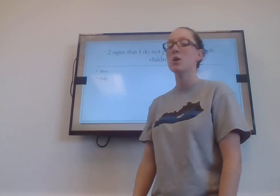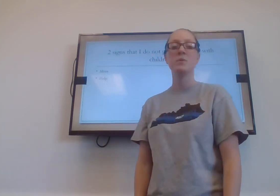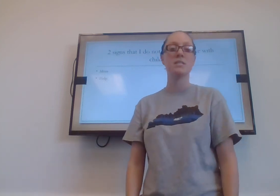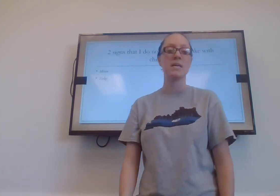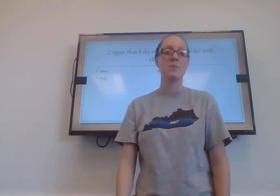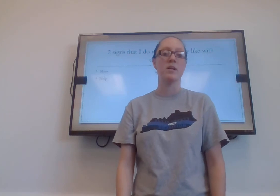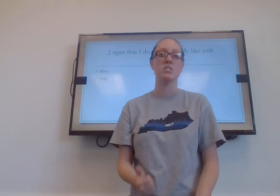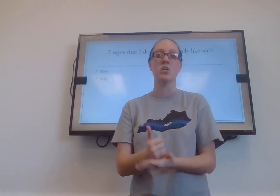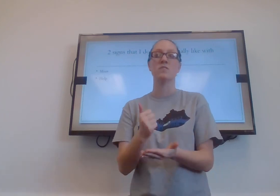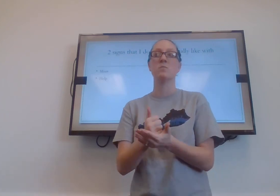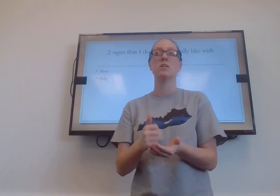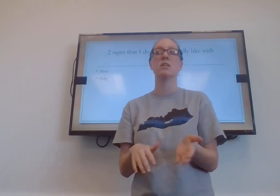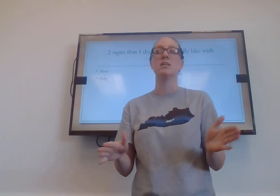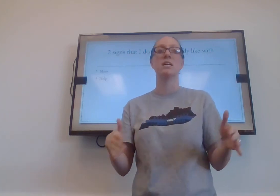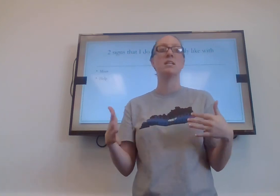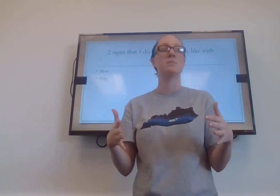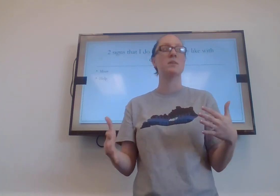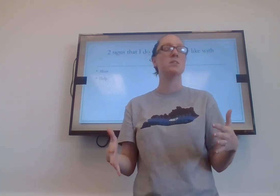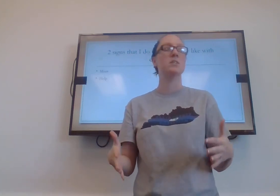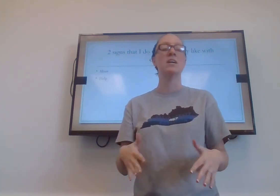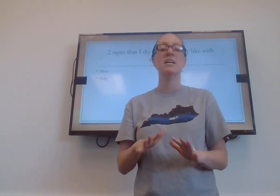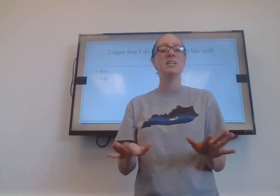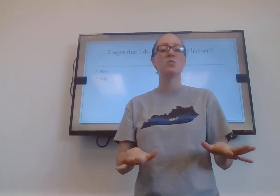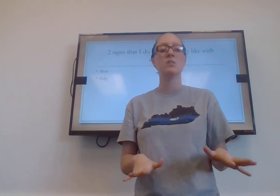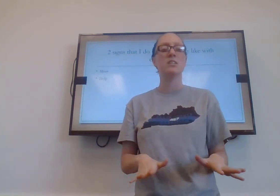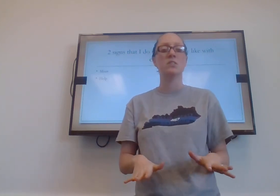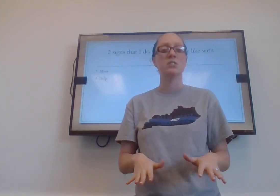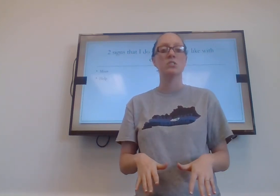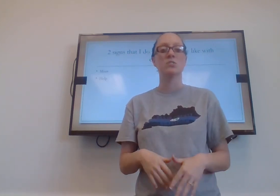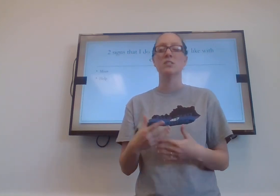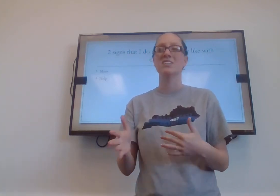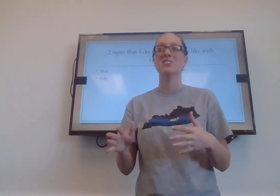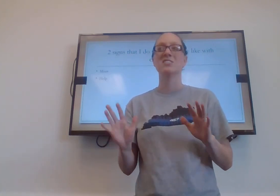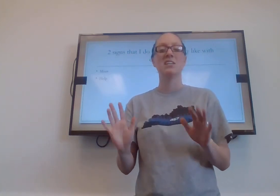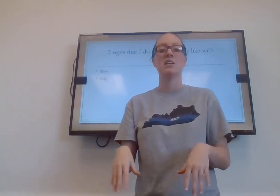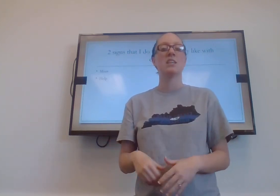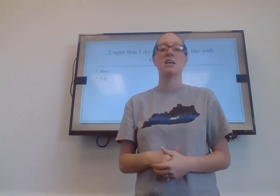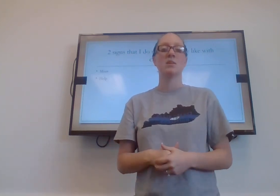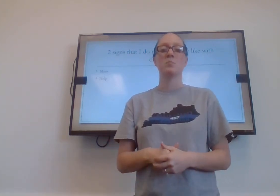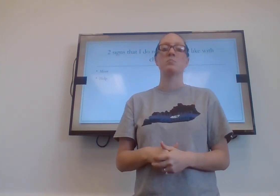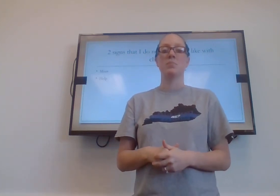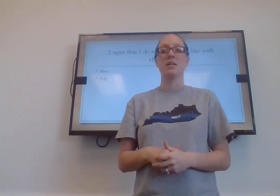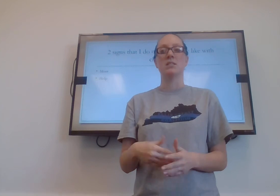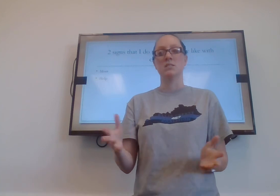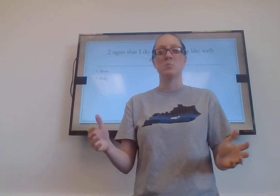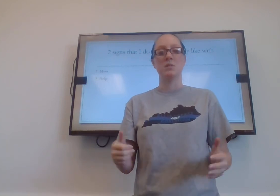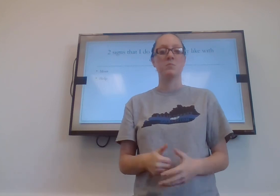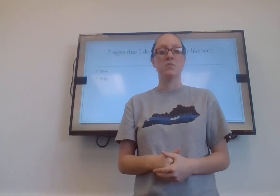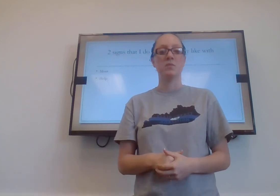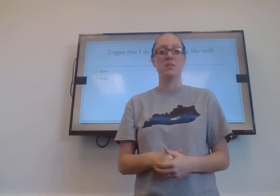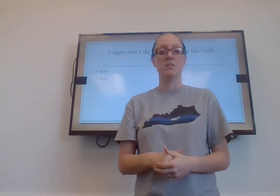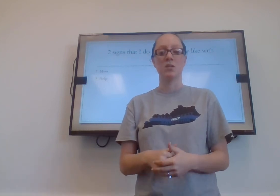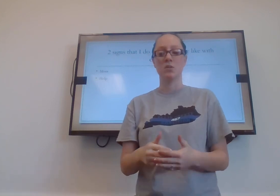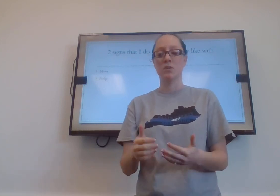is the same way. So if a kid comes up to you, these are really only in children. Adults, they can speak fluently.